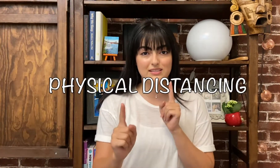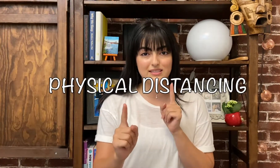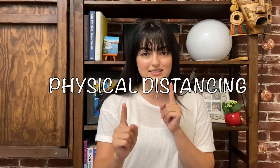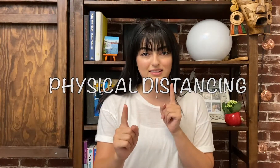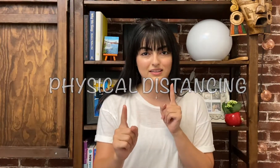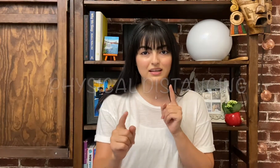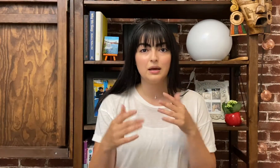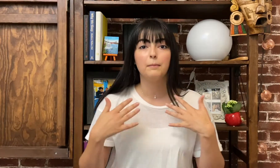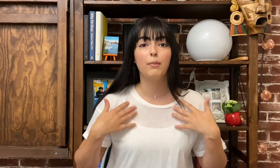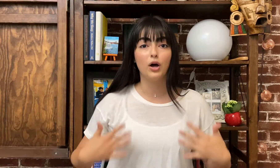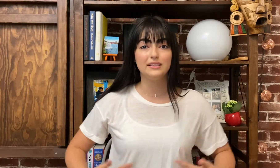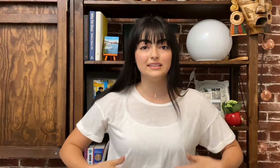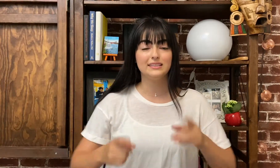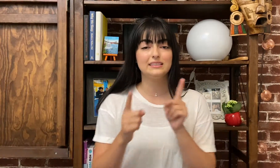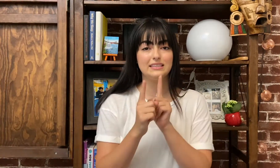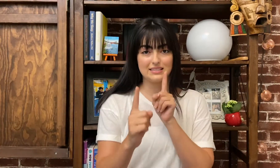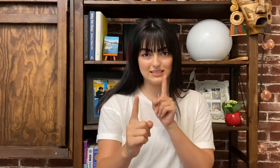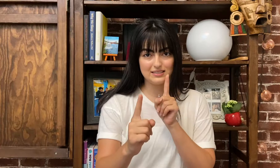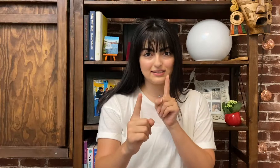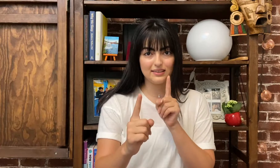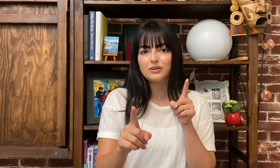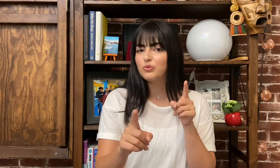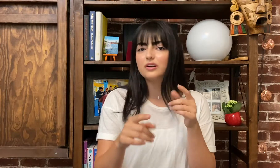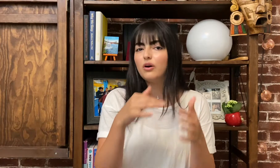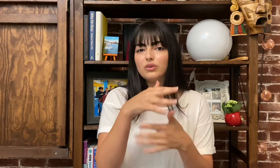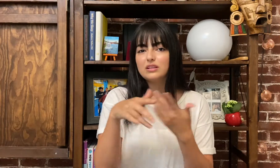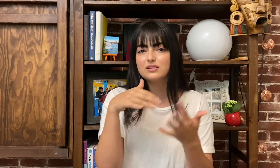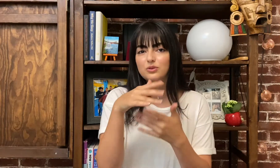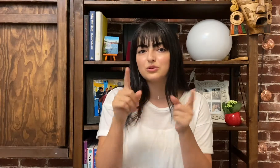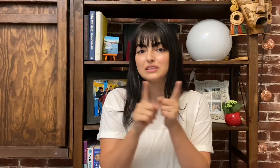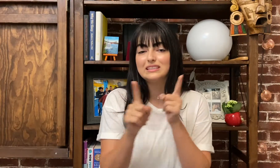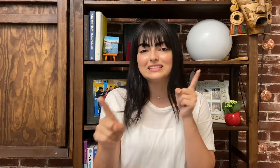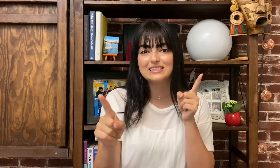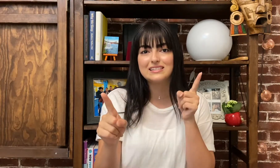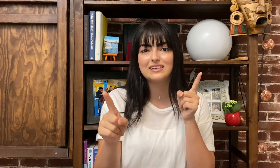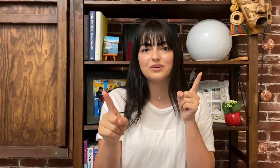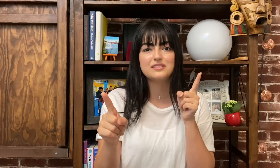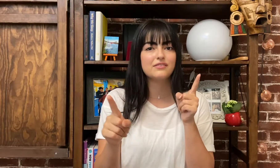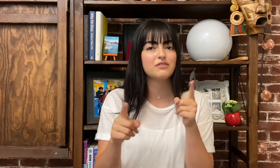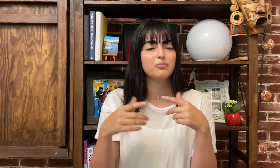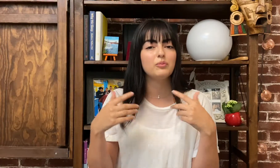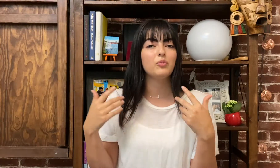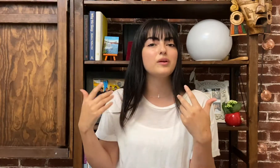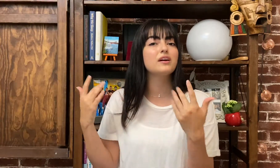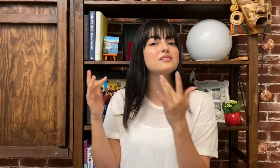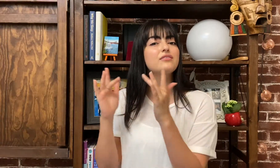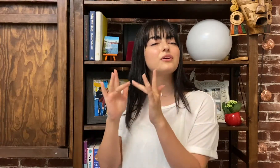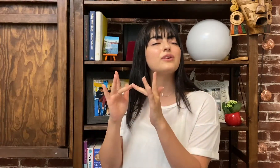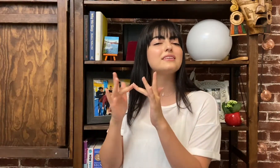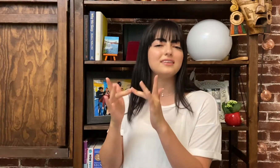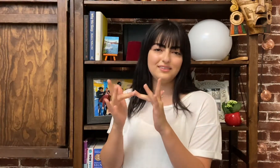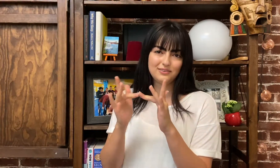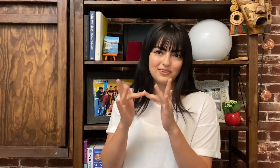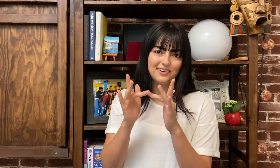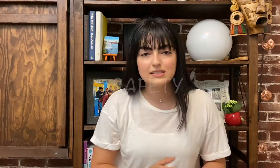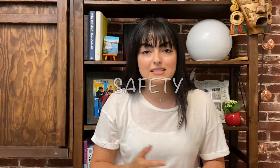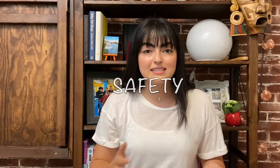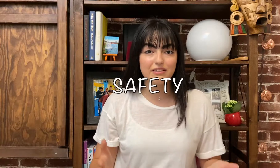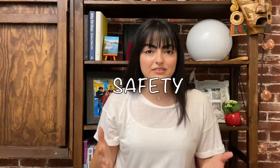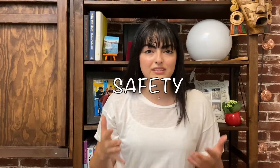distancing, body distancing. We're not really socially distancing ourselves from people because of the great internet. Safety,